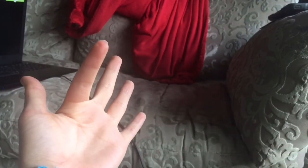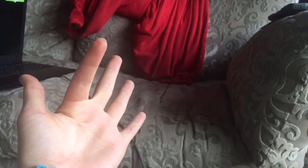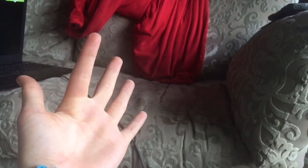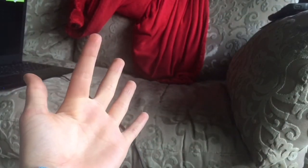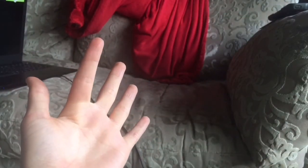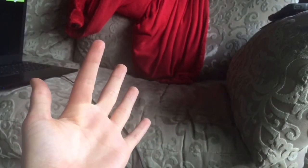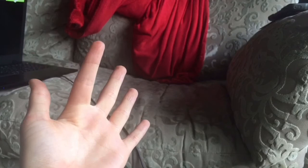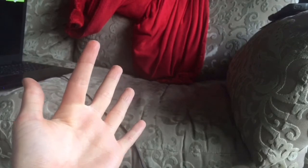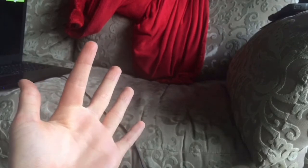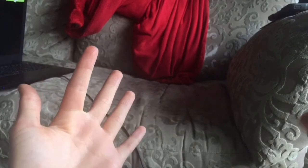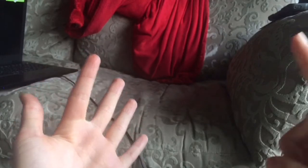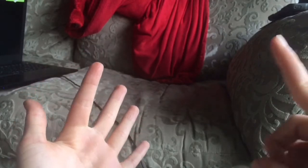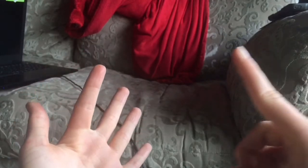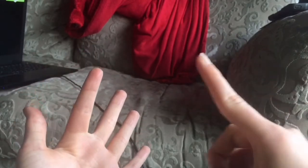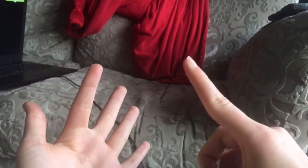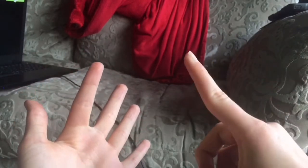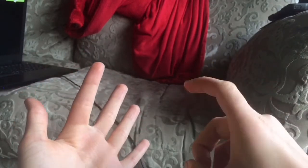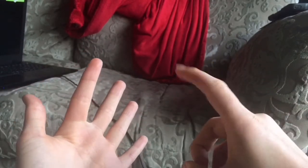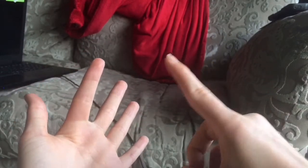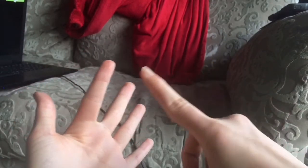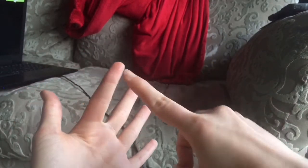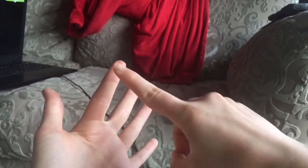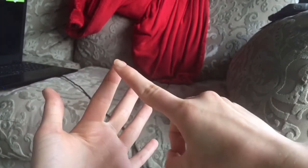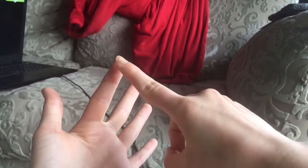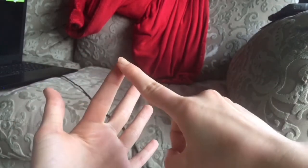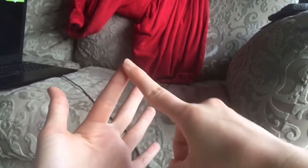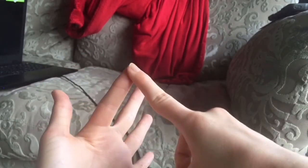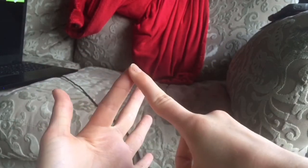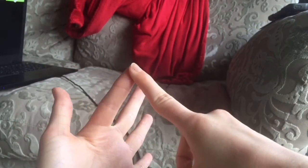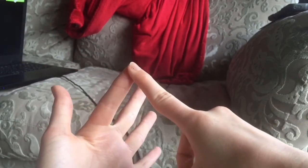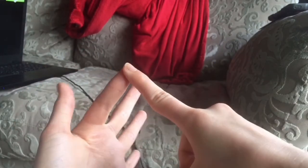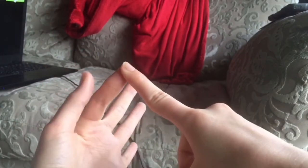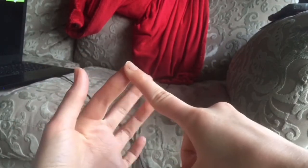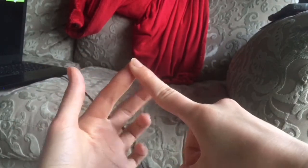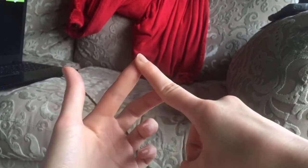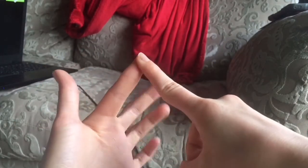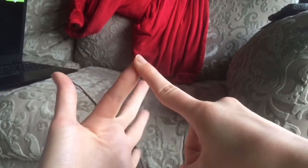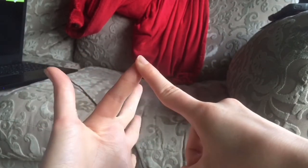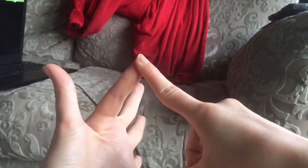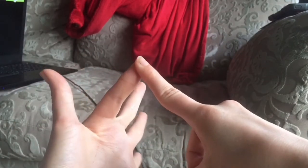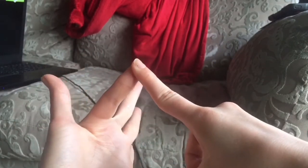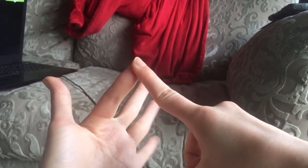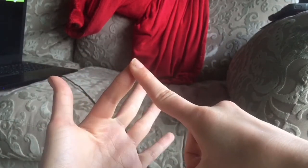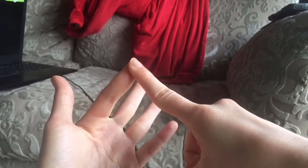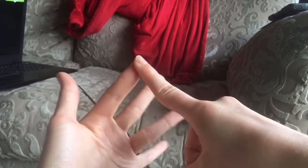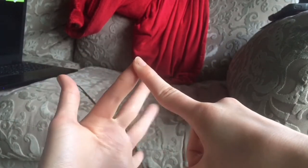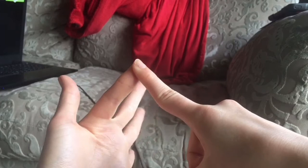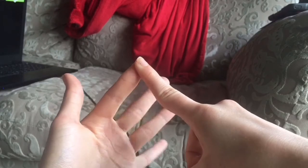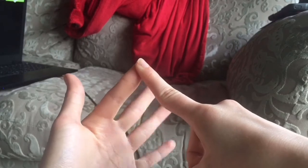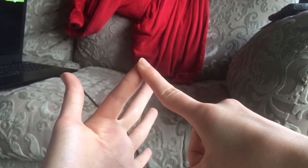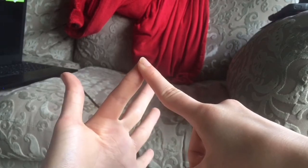this time, and then we're going to make our pointing fingers touch while all of the other ones' fingers are spread